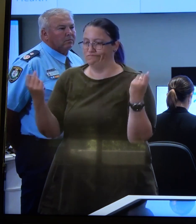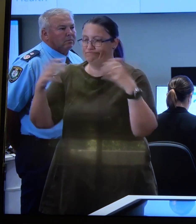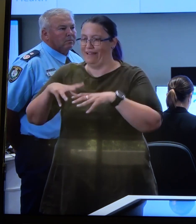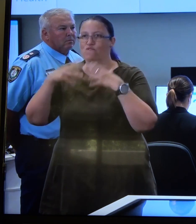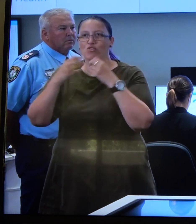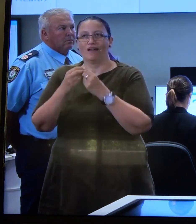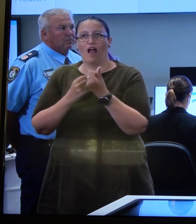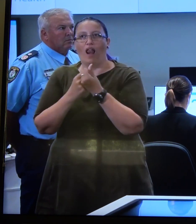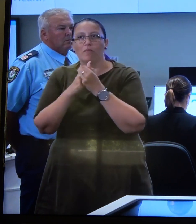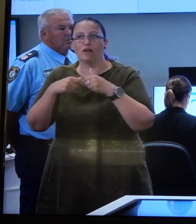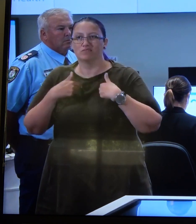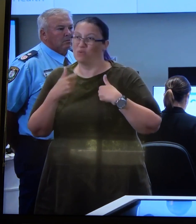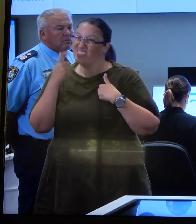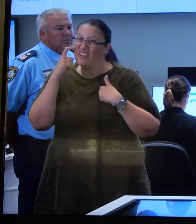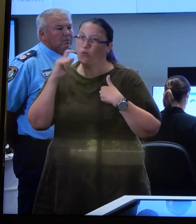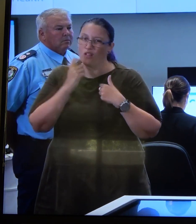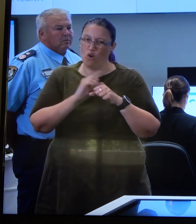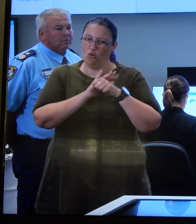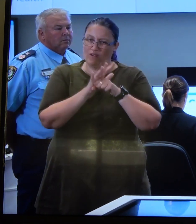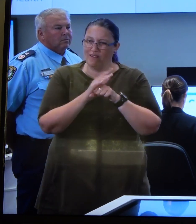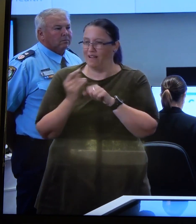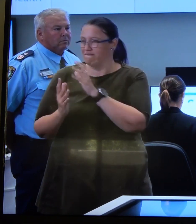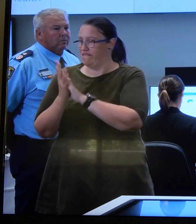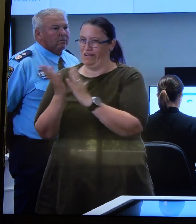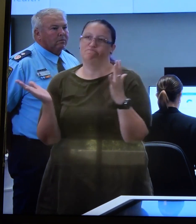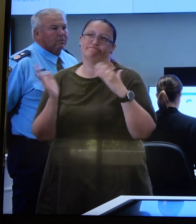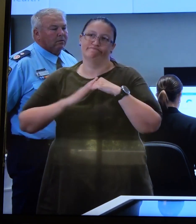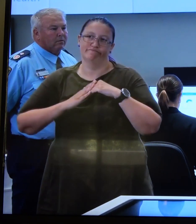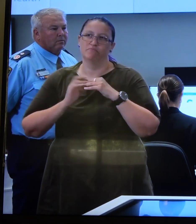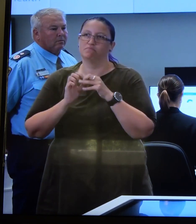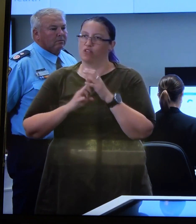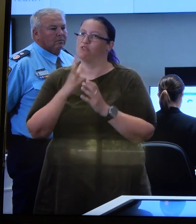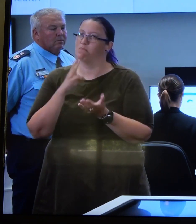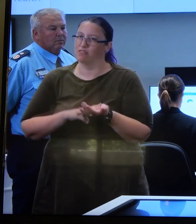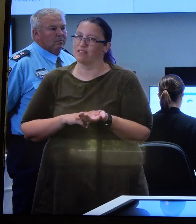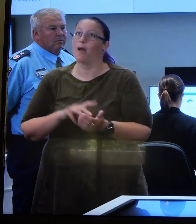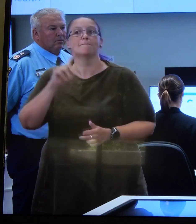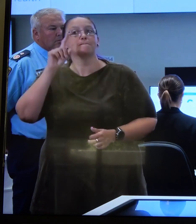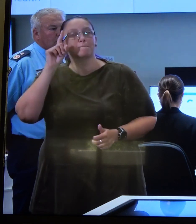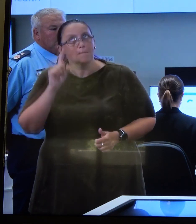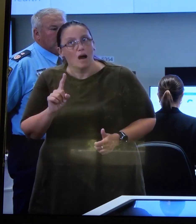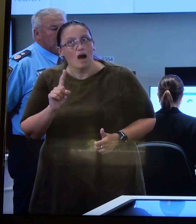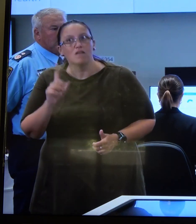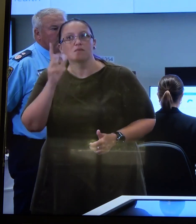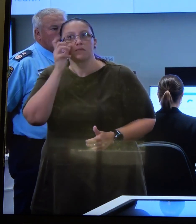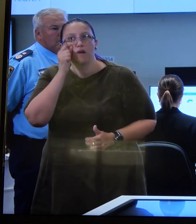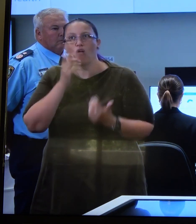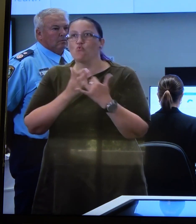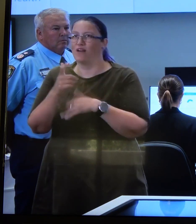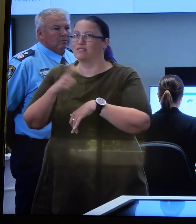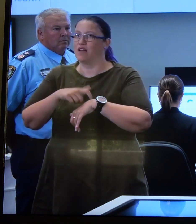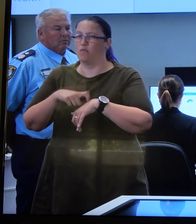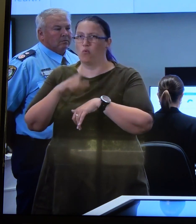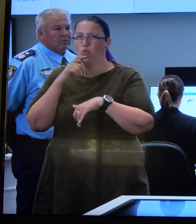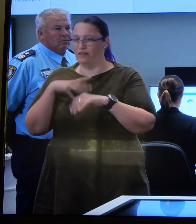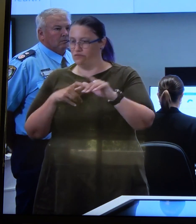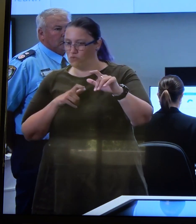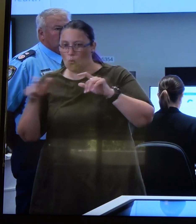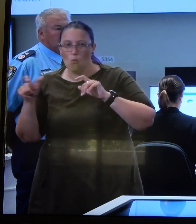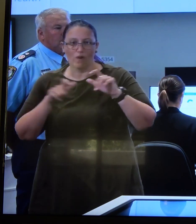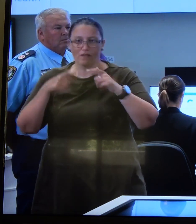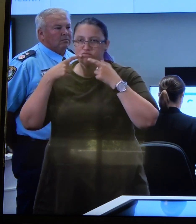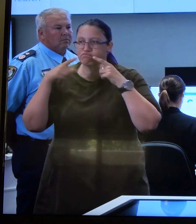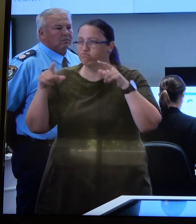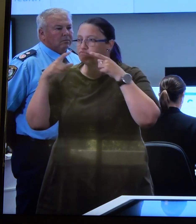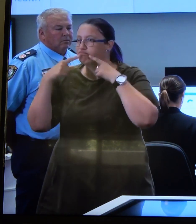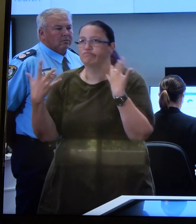do anticipate an overlap between this and the fire season. Mind you, during that time, we will still need to coordinate those